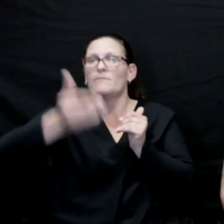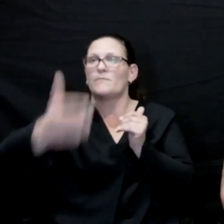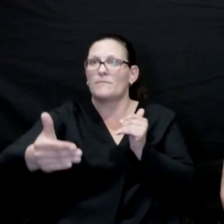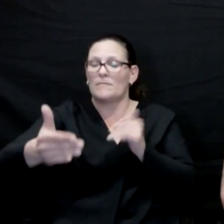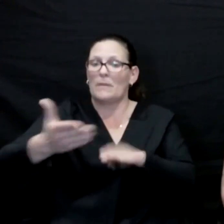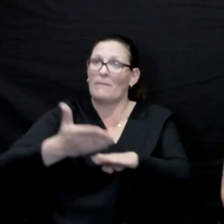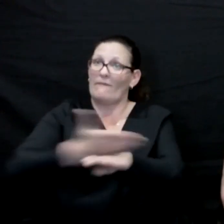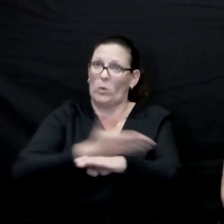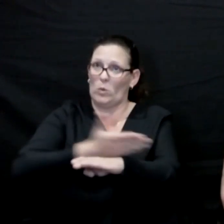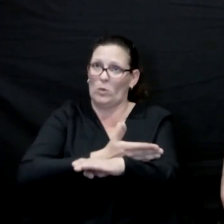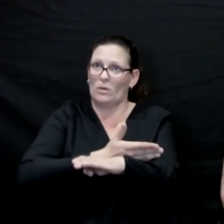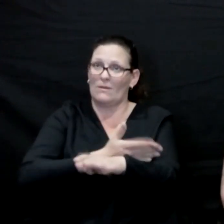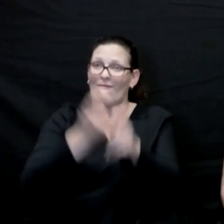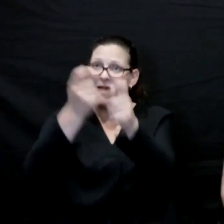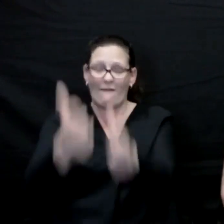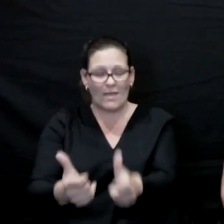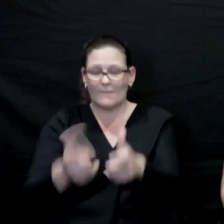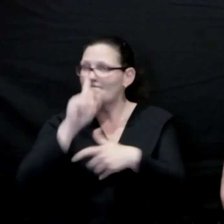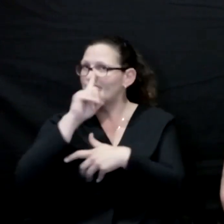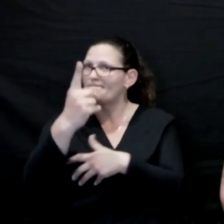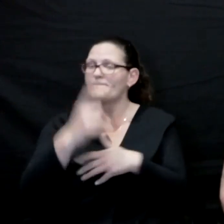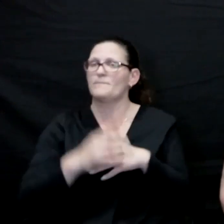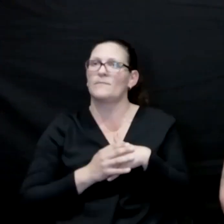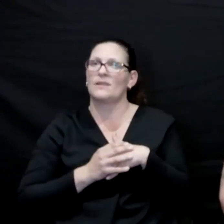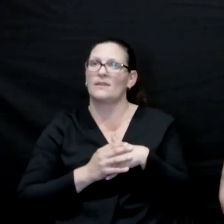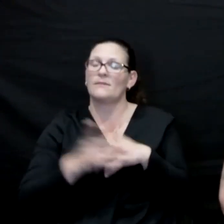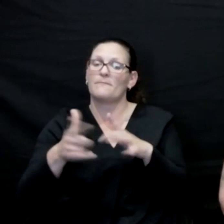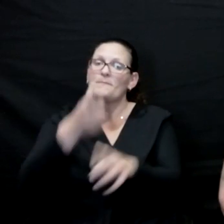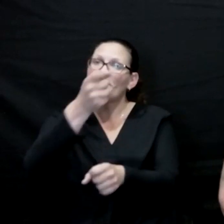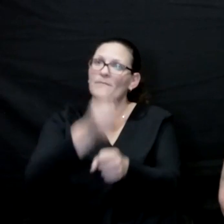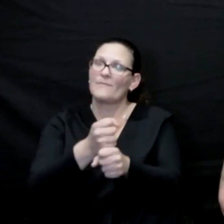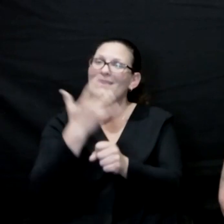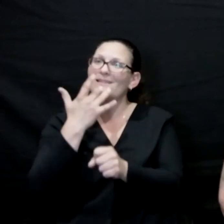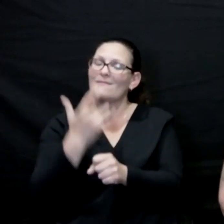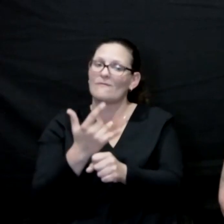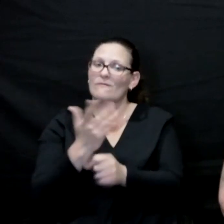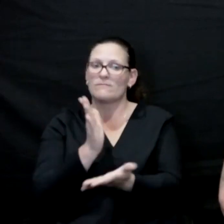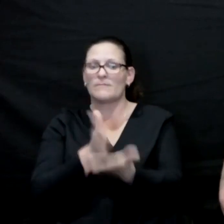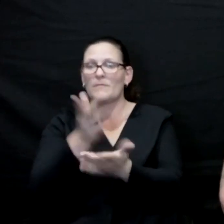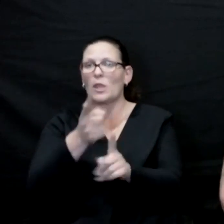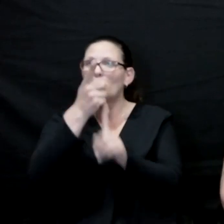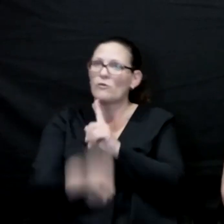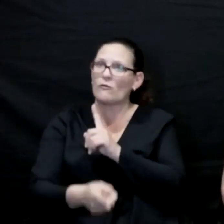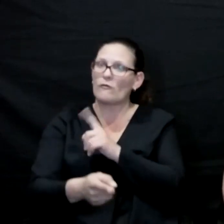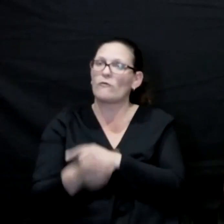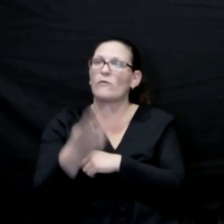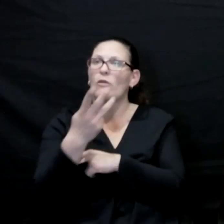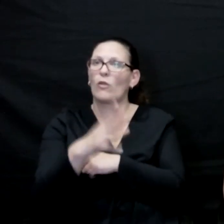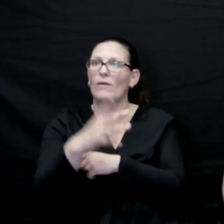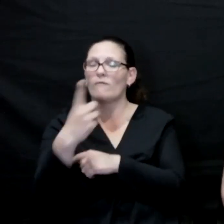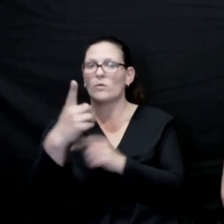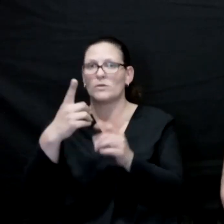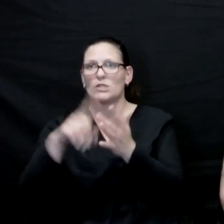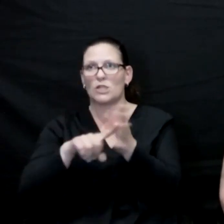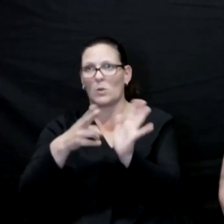plan was approved on the 31st of January, then you must